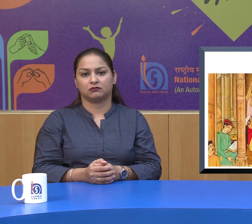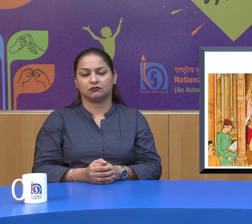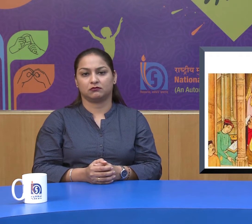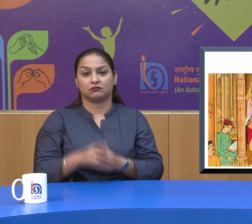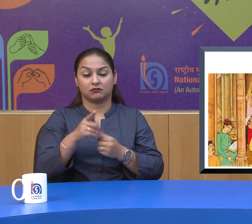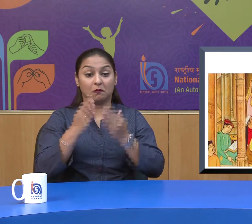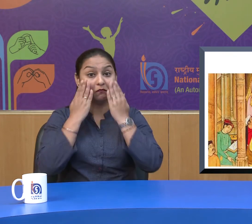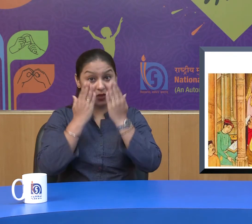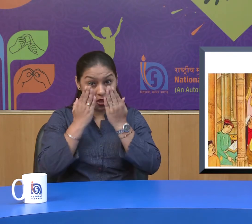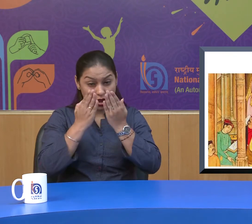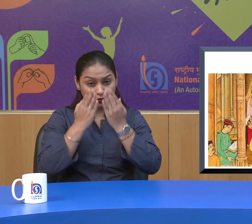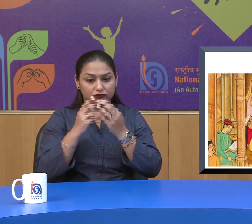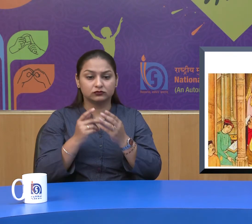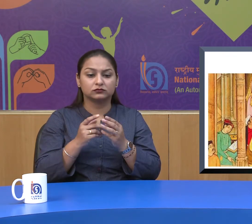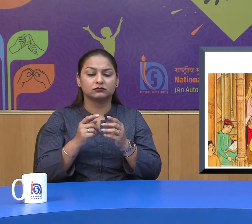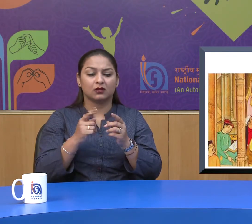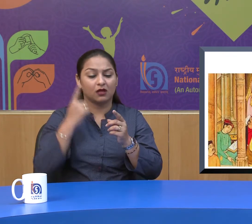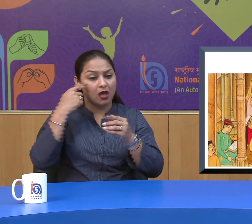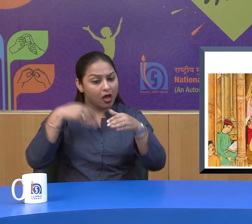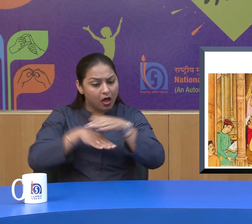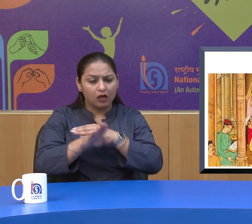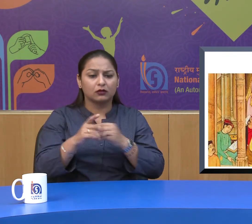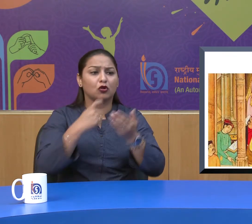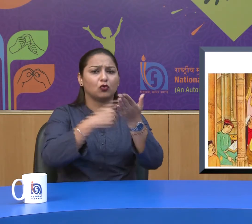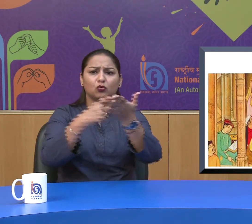Education was steeped in tradition.